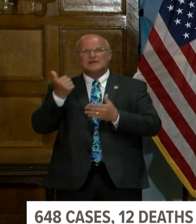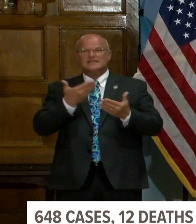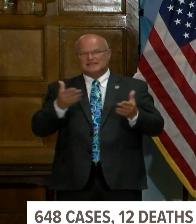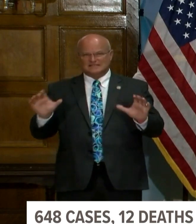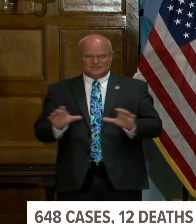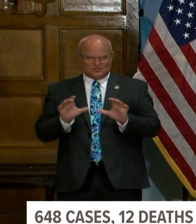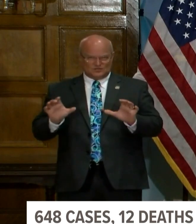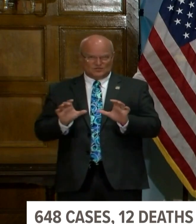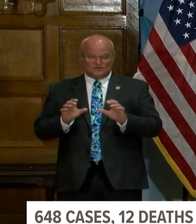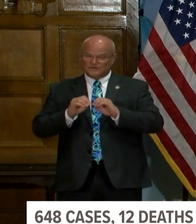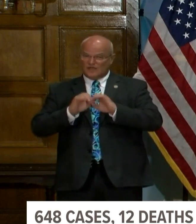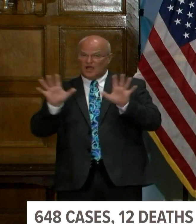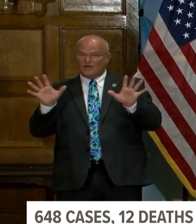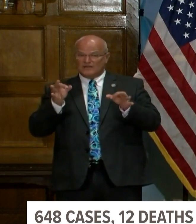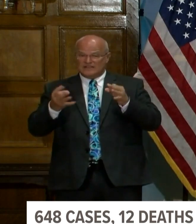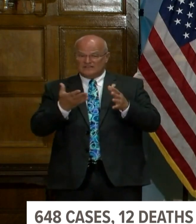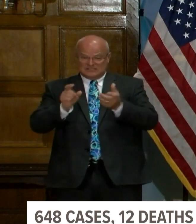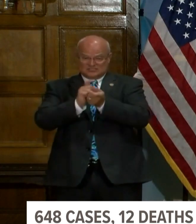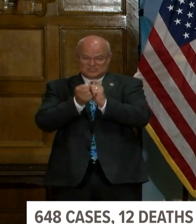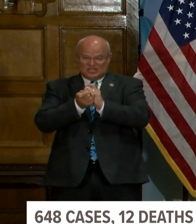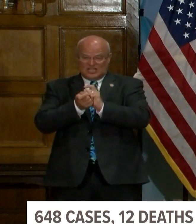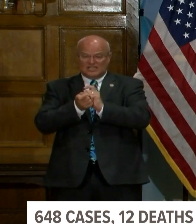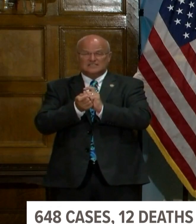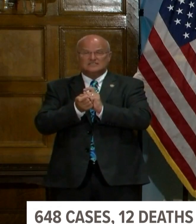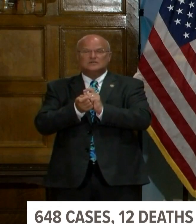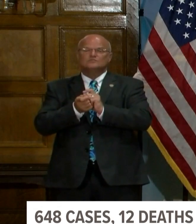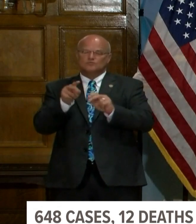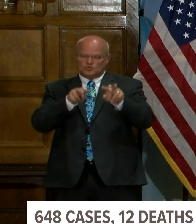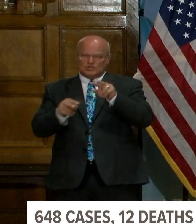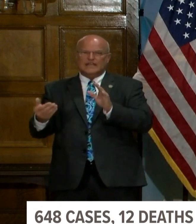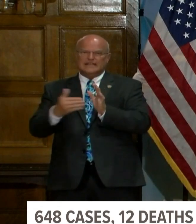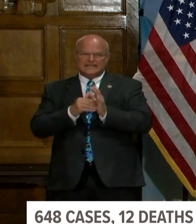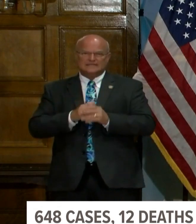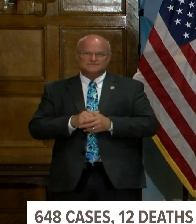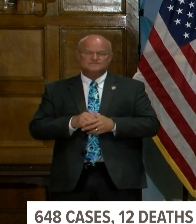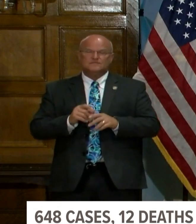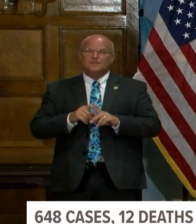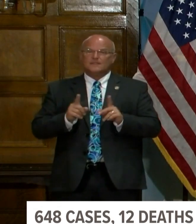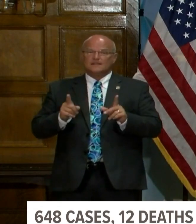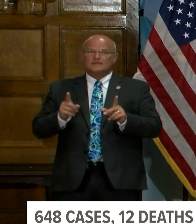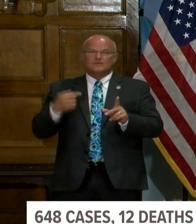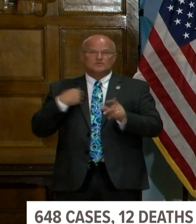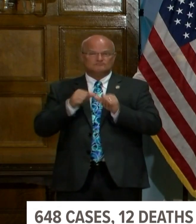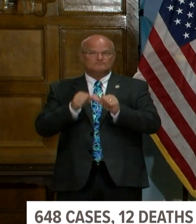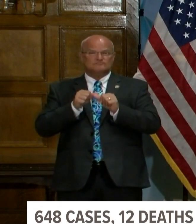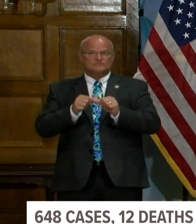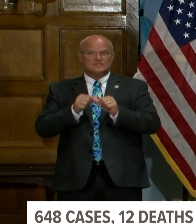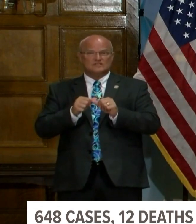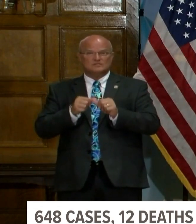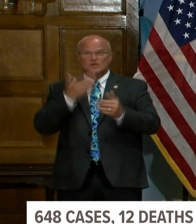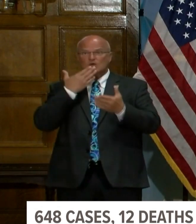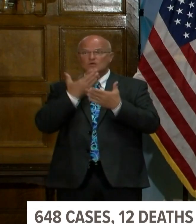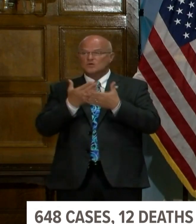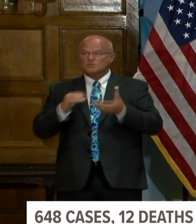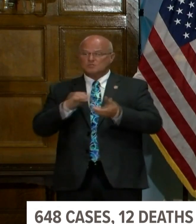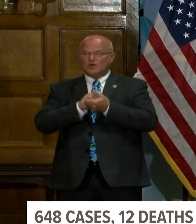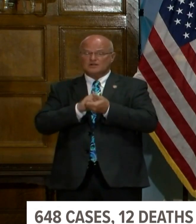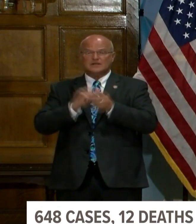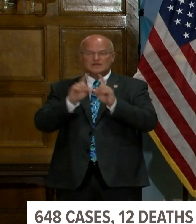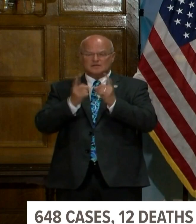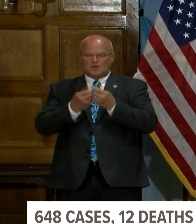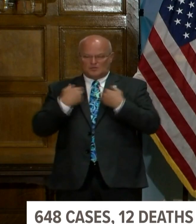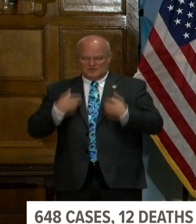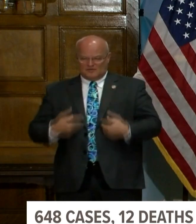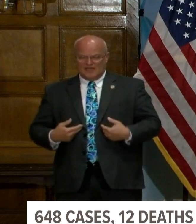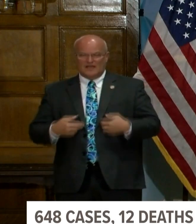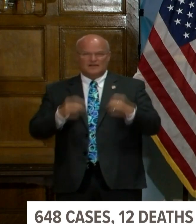to do. Obviously, if things change, we take another look at it. And we'll continue. There's been a great partnership between the Department of